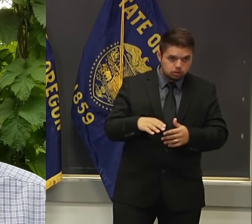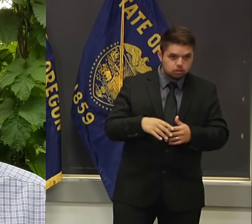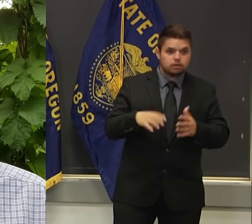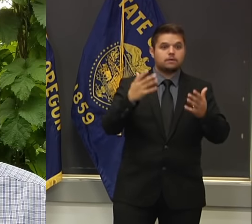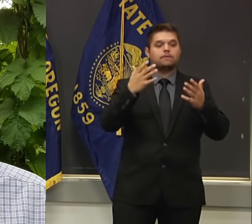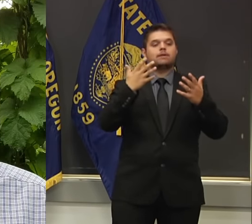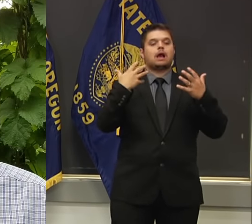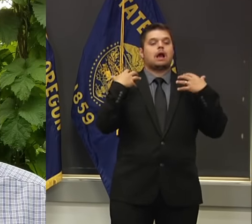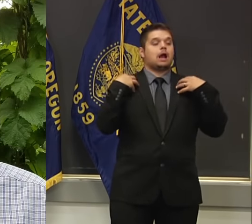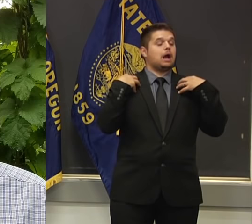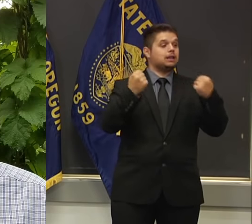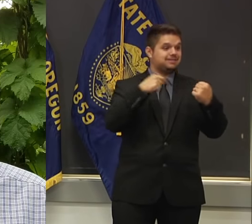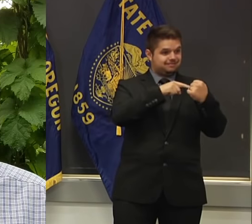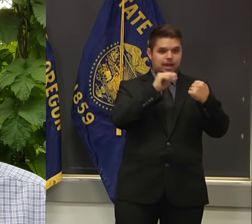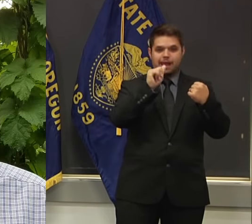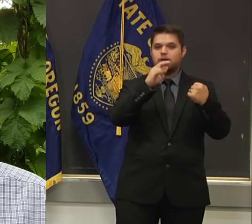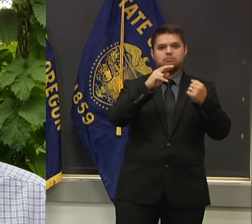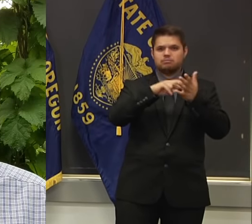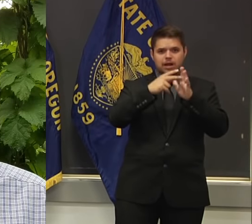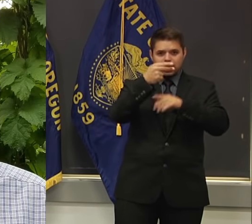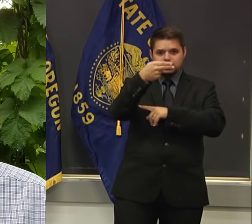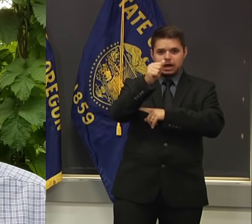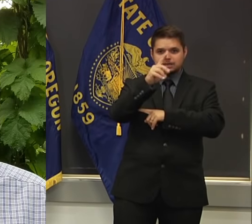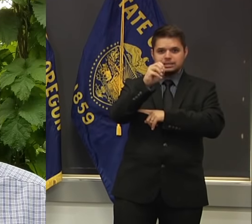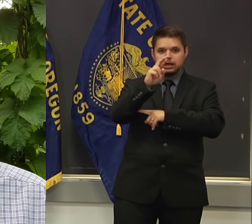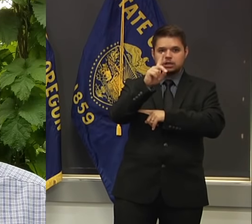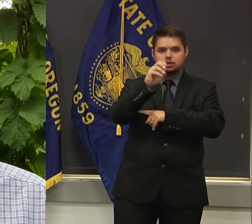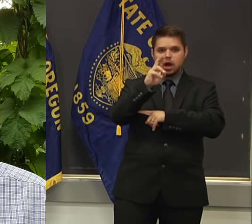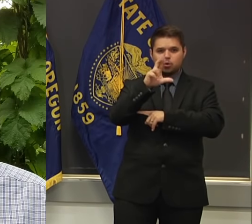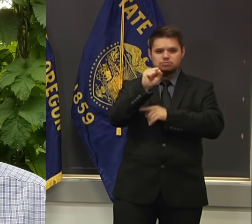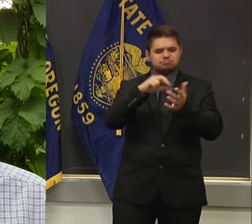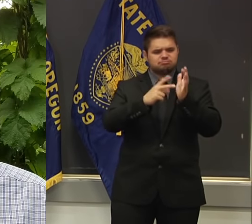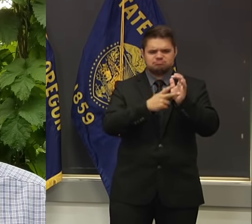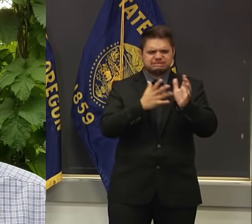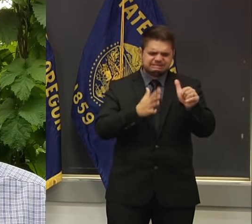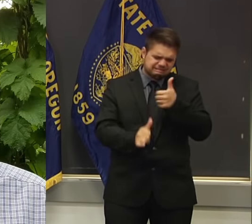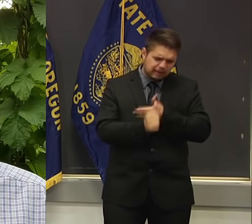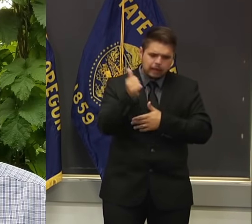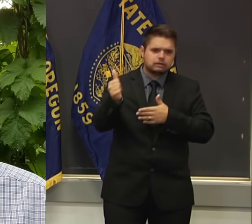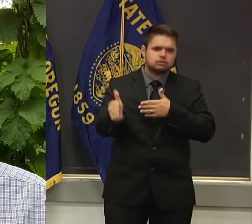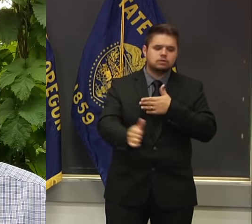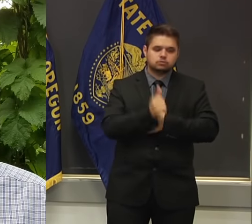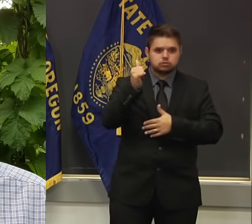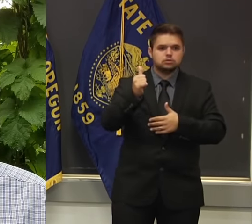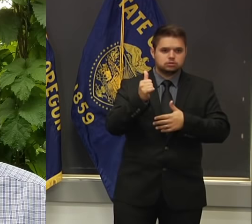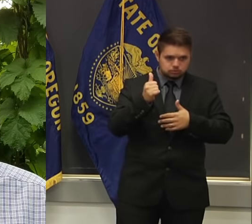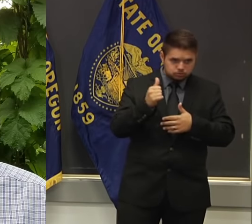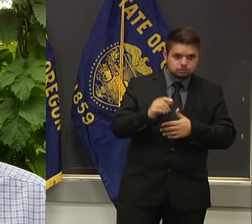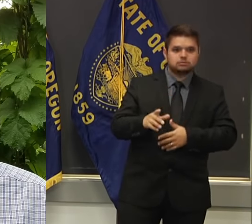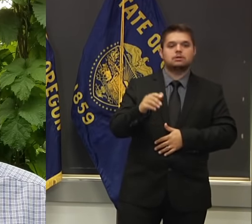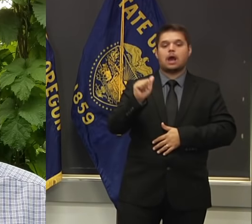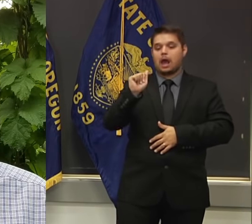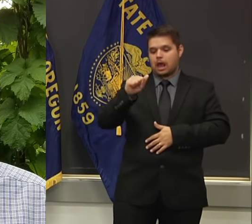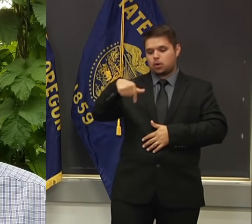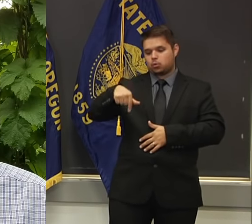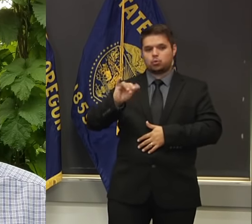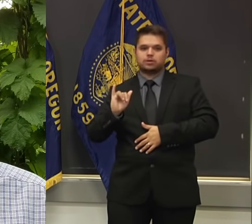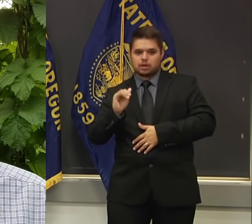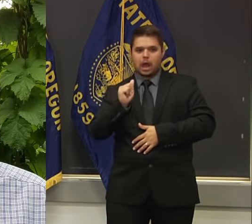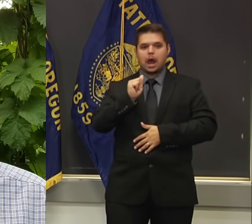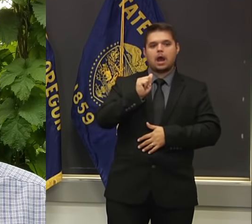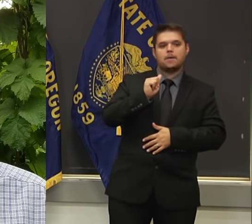index. So the Air Quality Index, or for short we call it the AQI, is a color-coded index